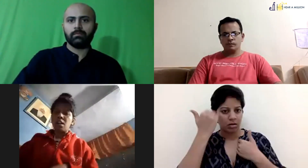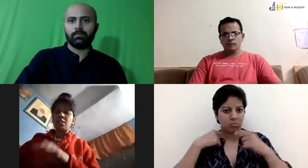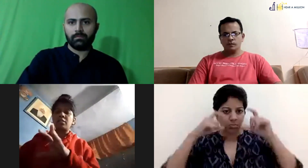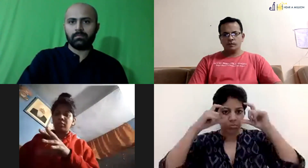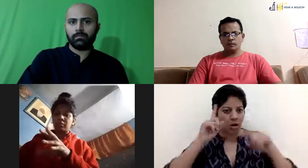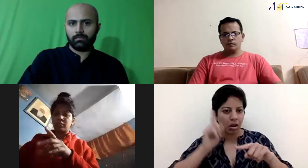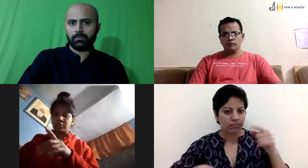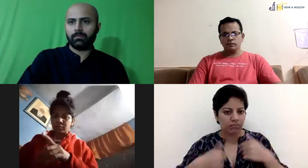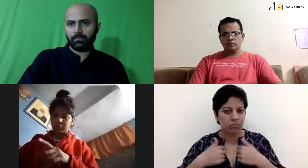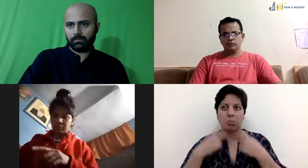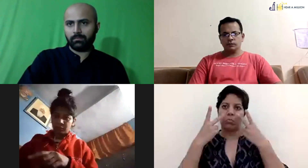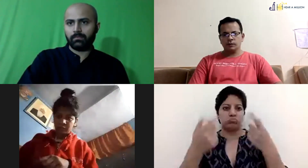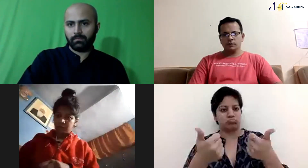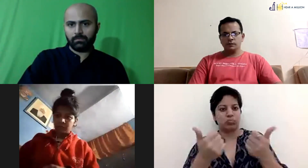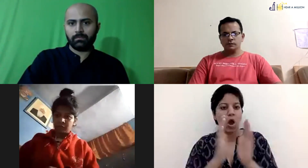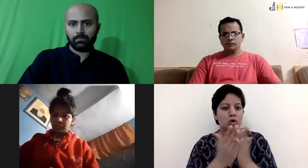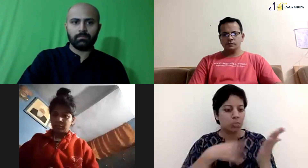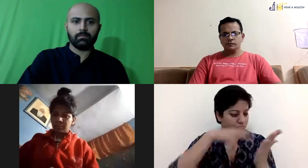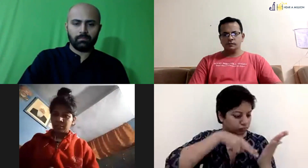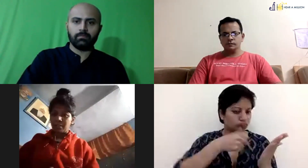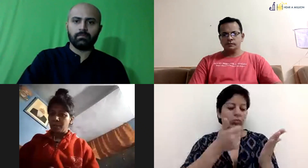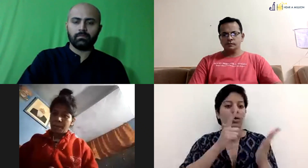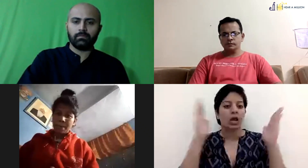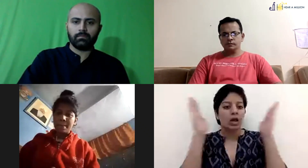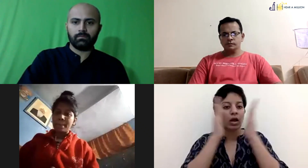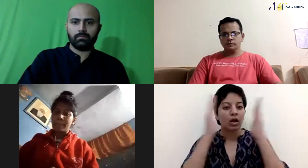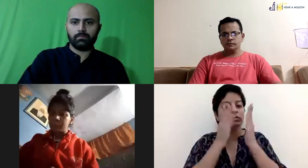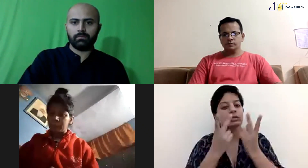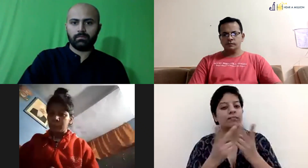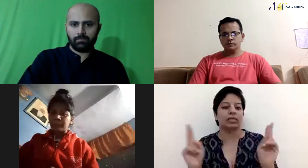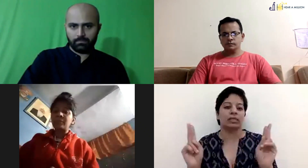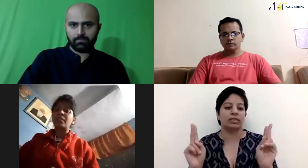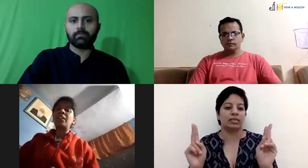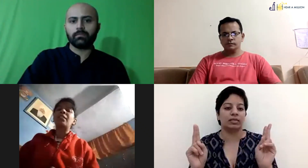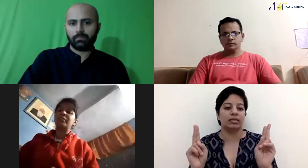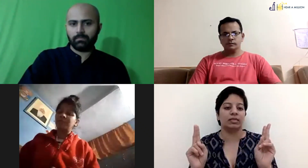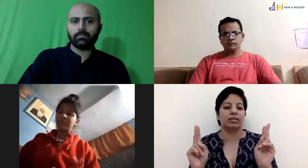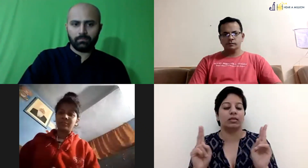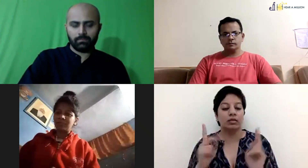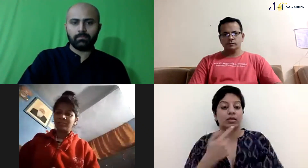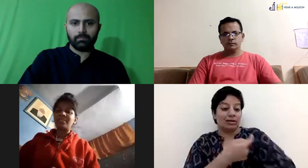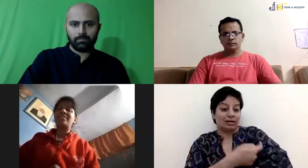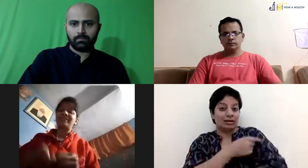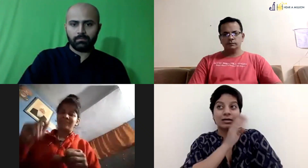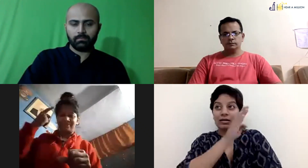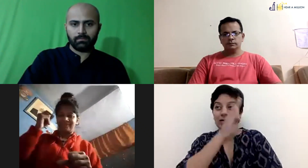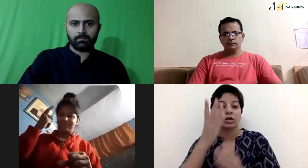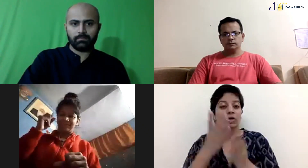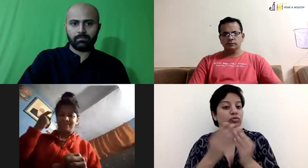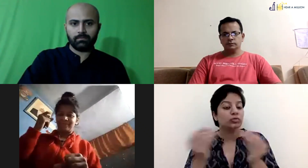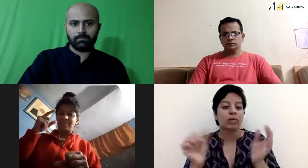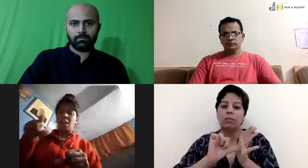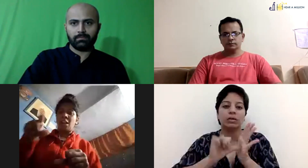that is not related to the Usher syndrome. I can see clearly. I can read books clearly. So Usher syndrome is a different thing. We